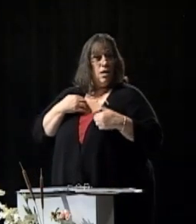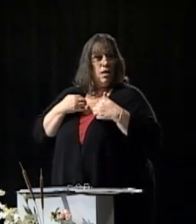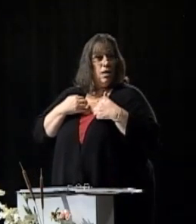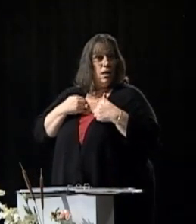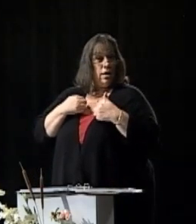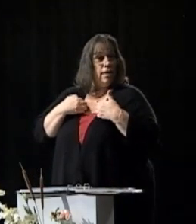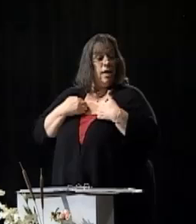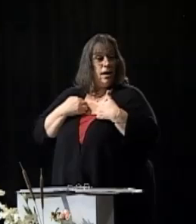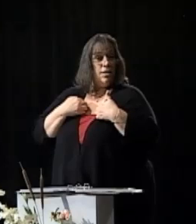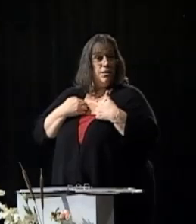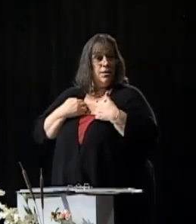I had